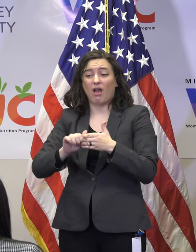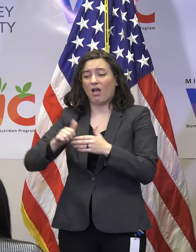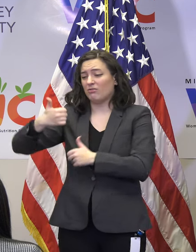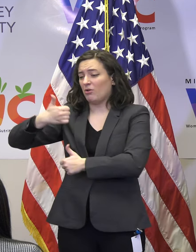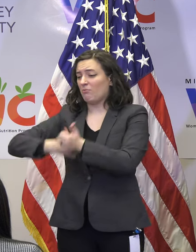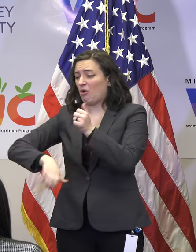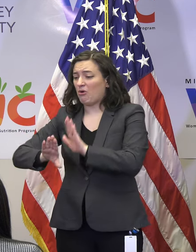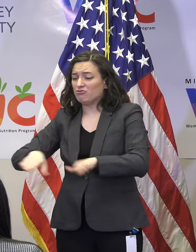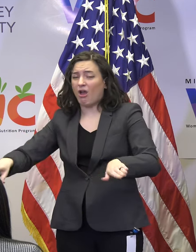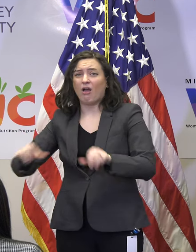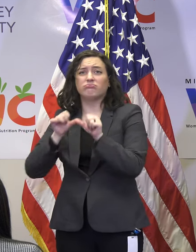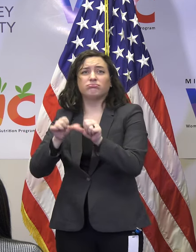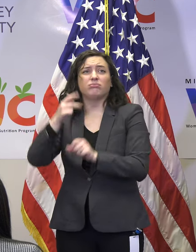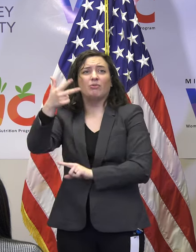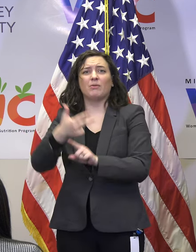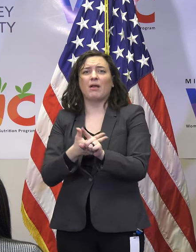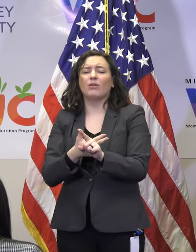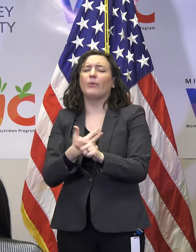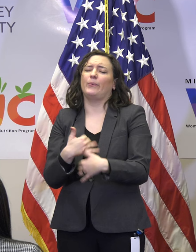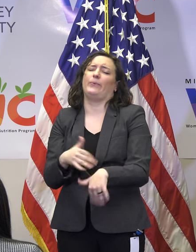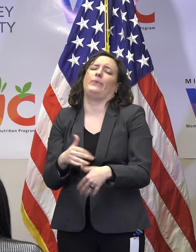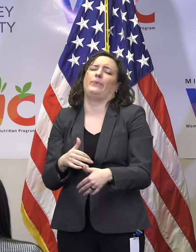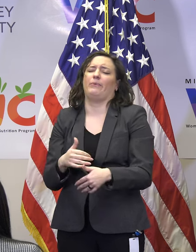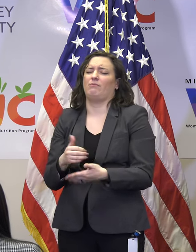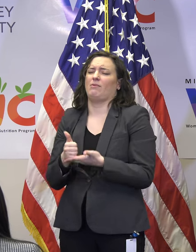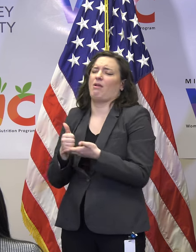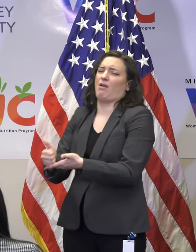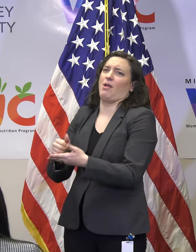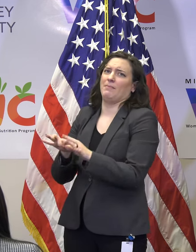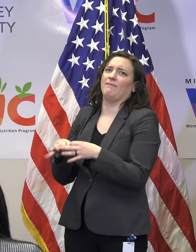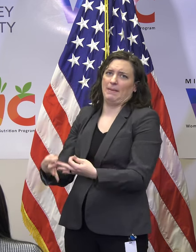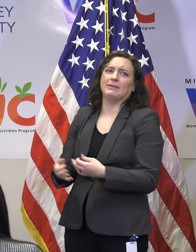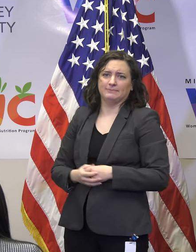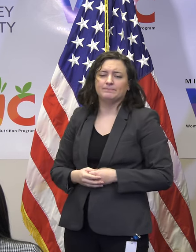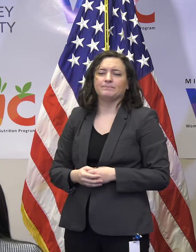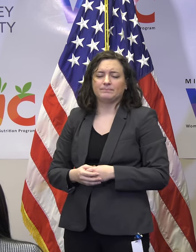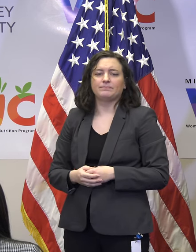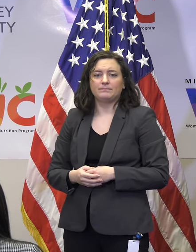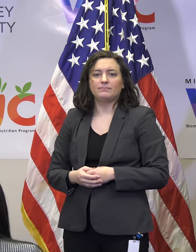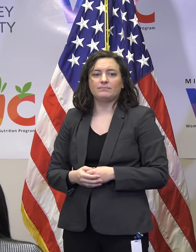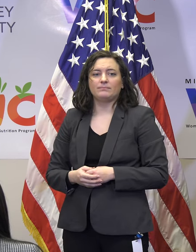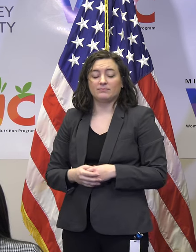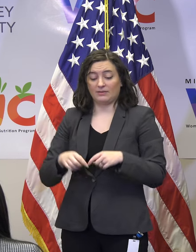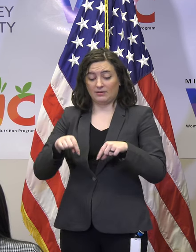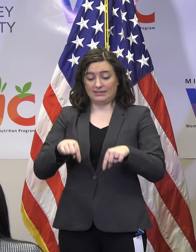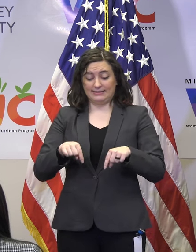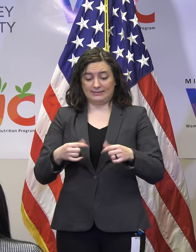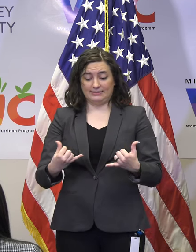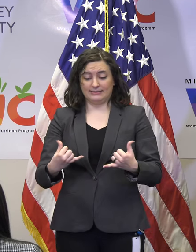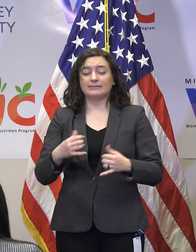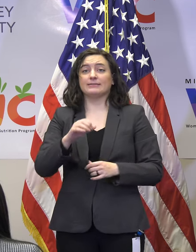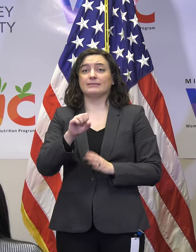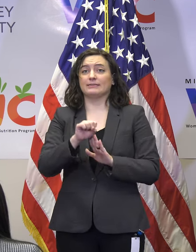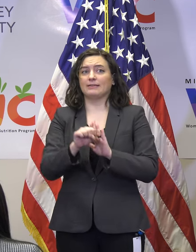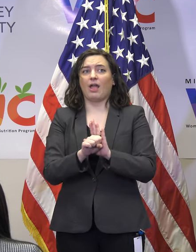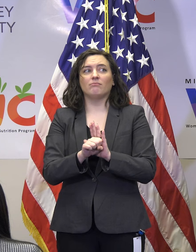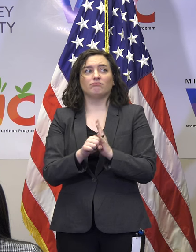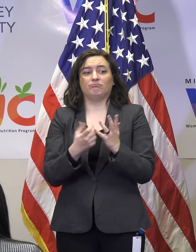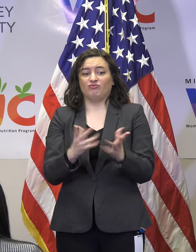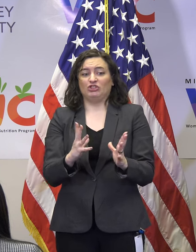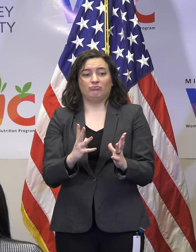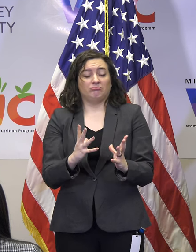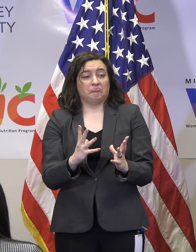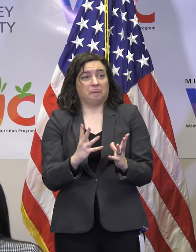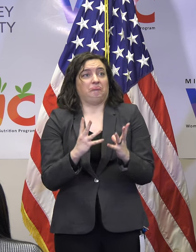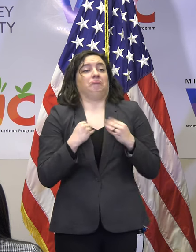to provide a little extra help for families. It is a state that has embraced the